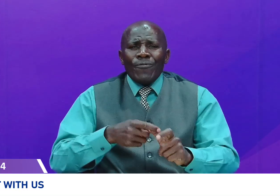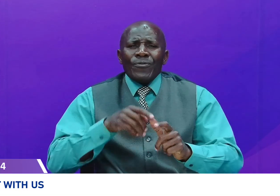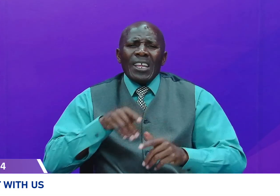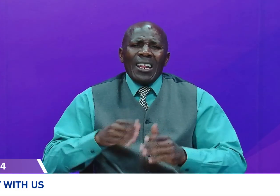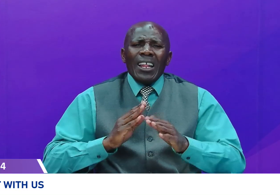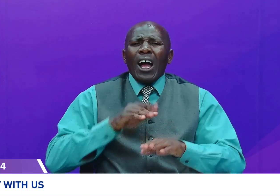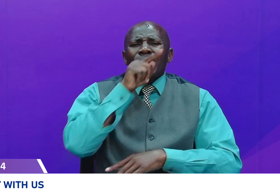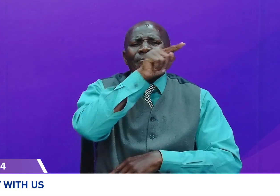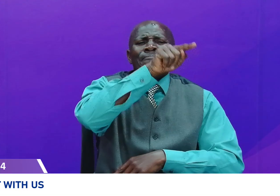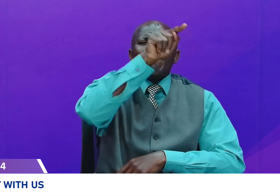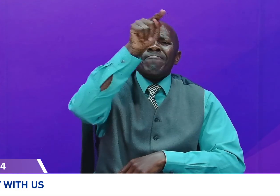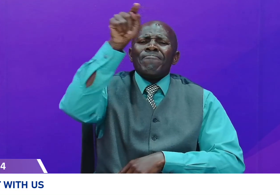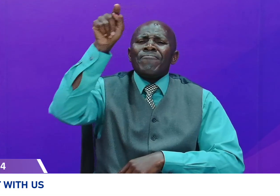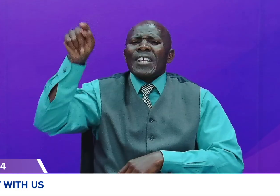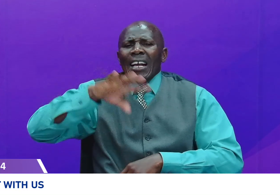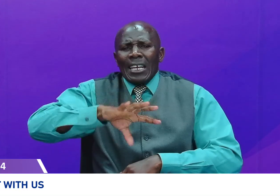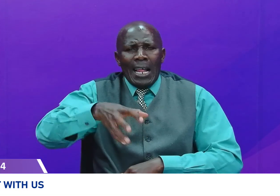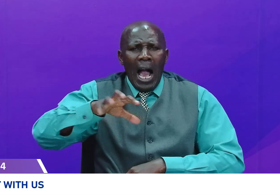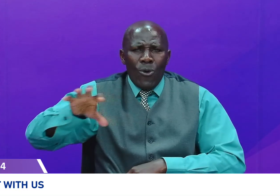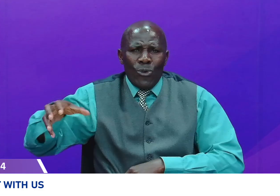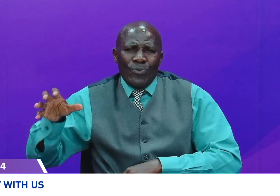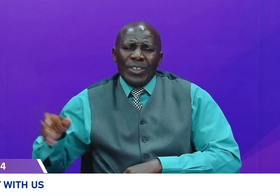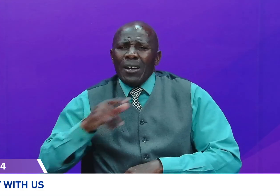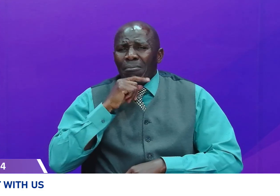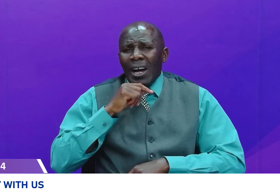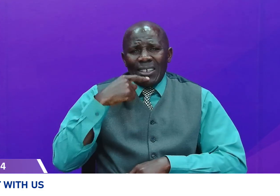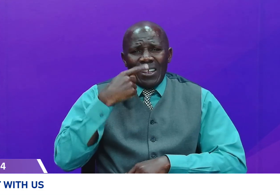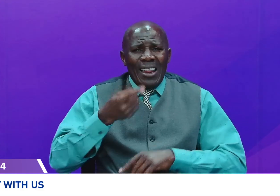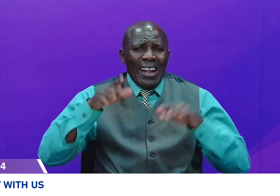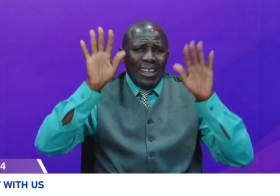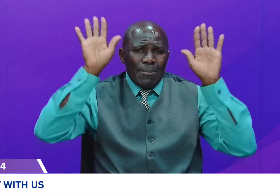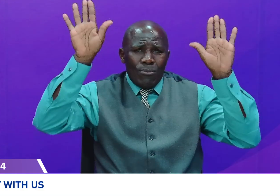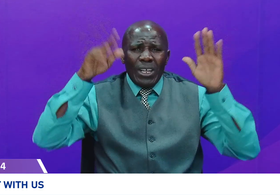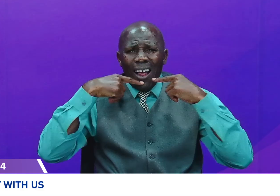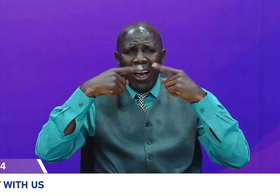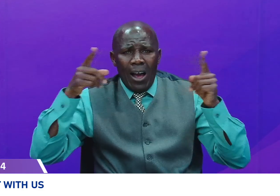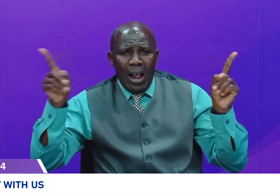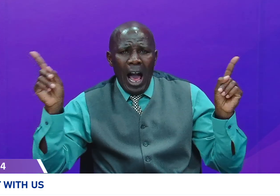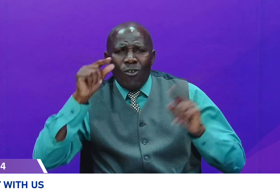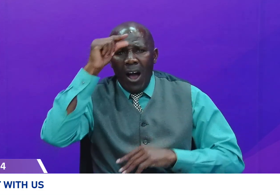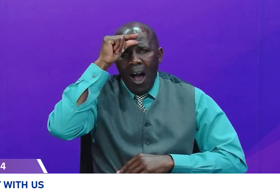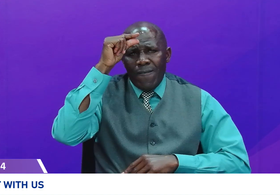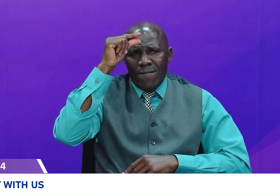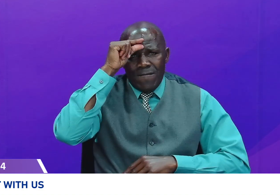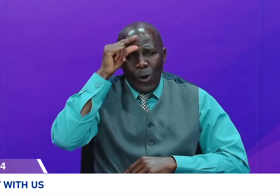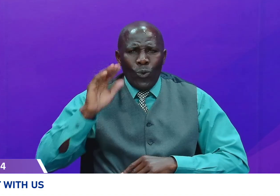with the rollout expected to gradually expand to reach all wards across the country.